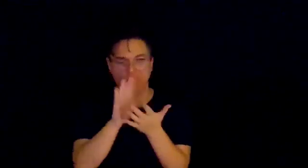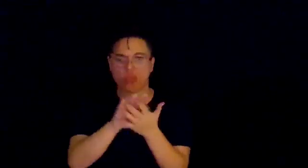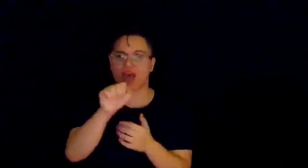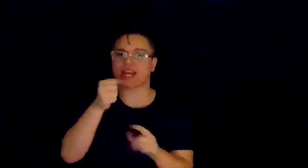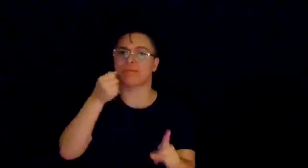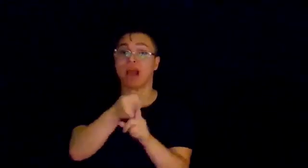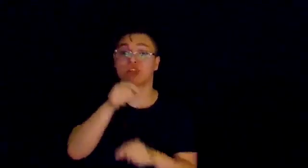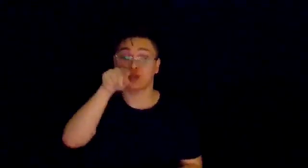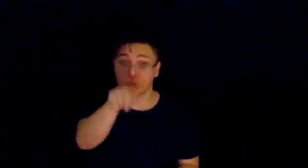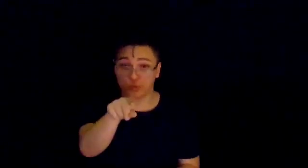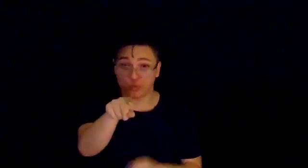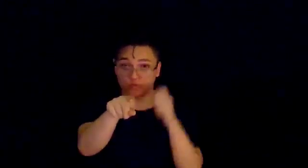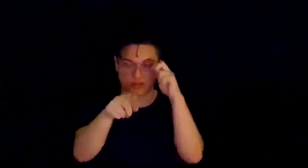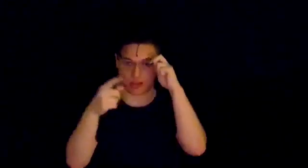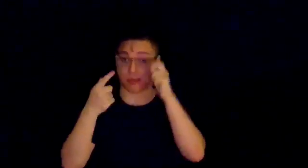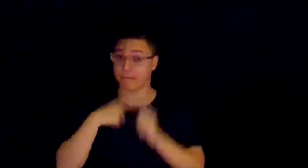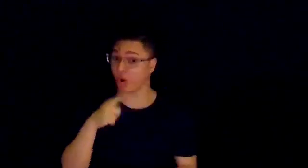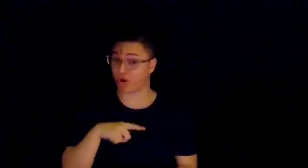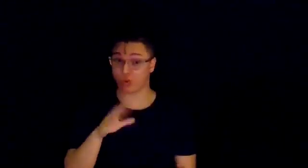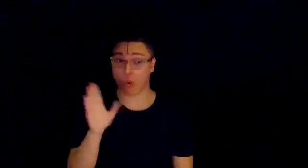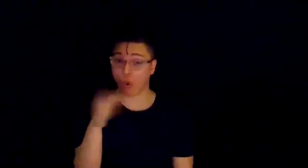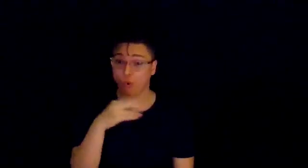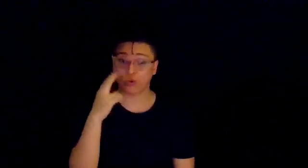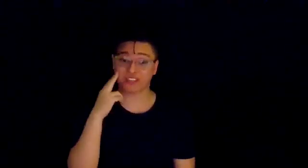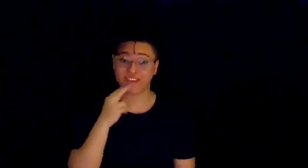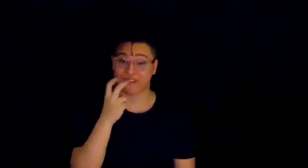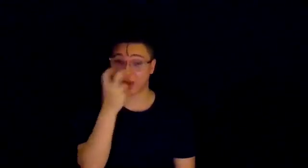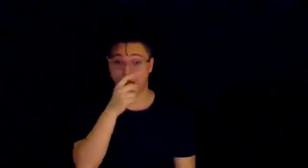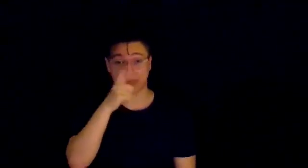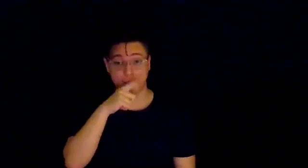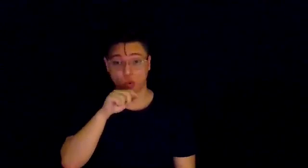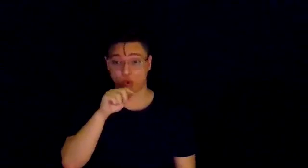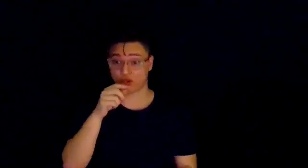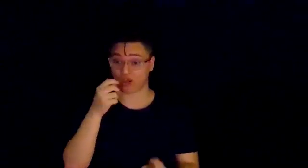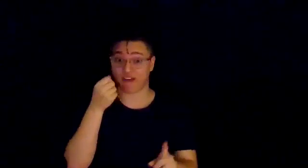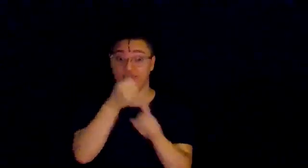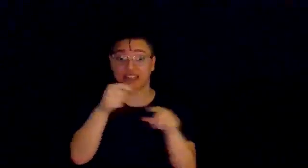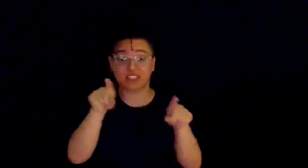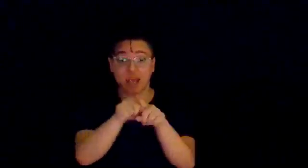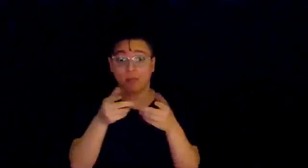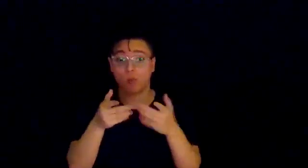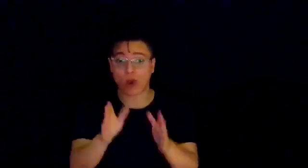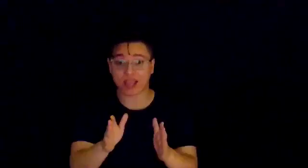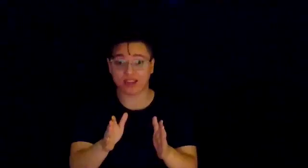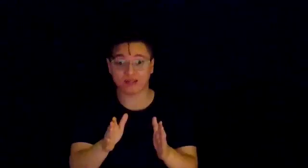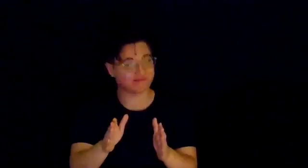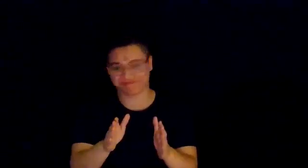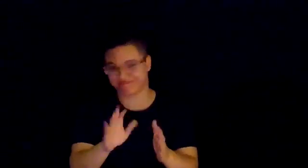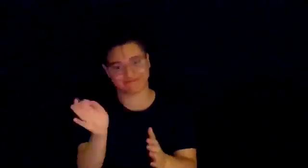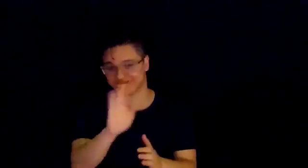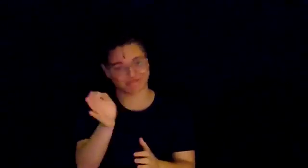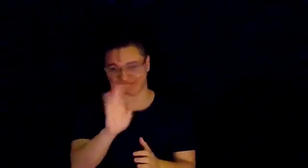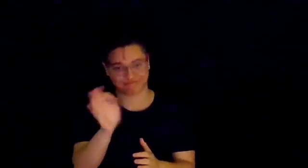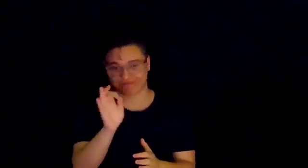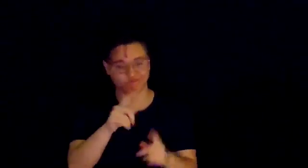disability, being deafblind, how that impacts you, because all deafblind people are affected in the